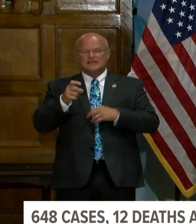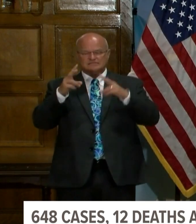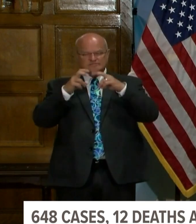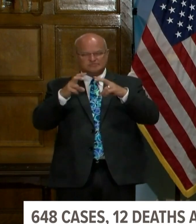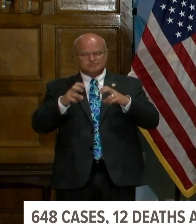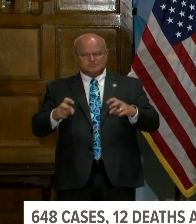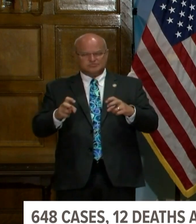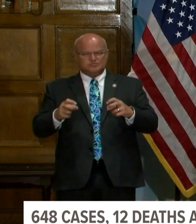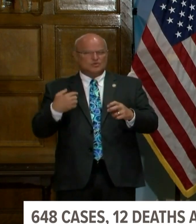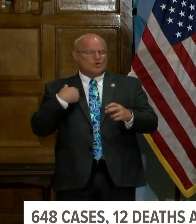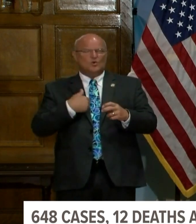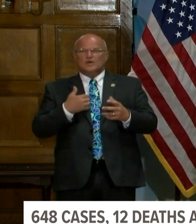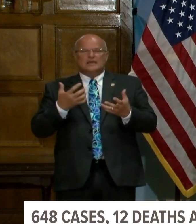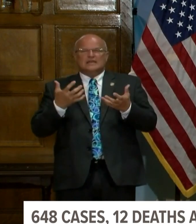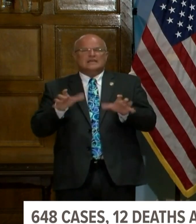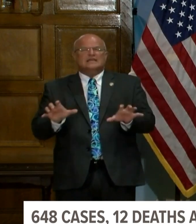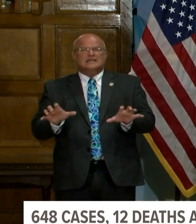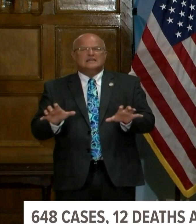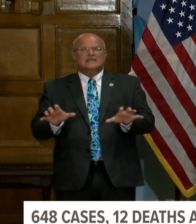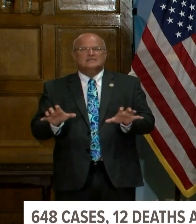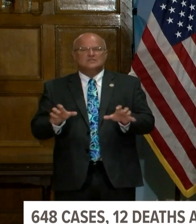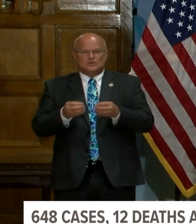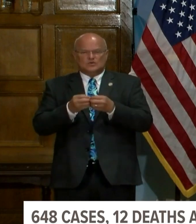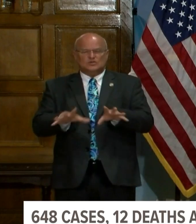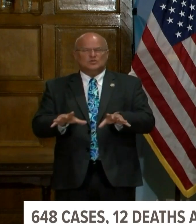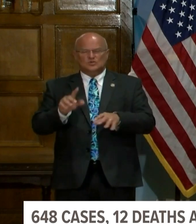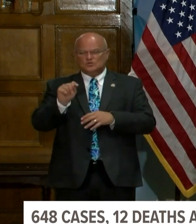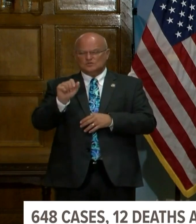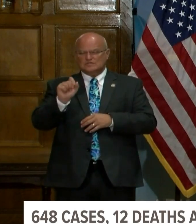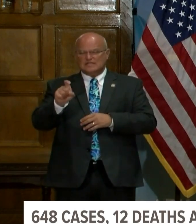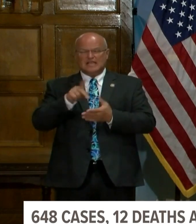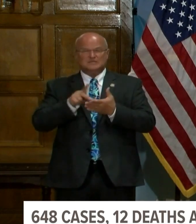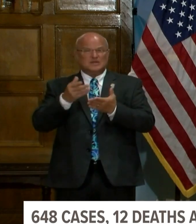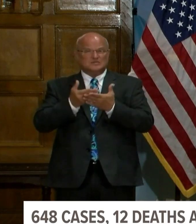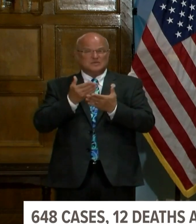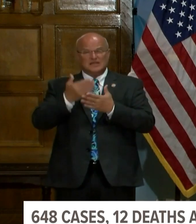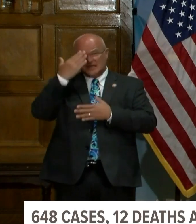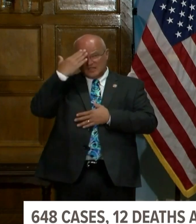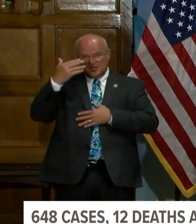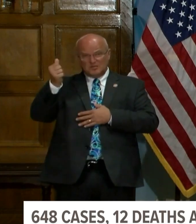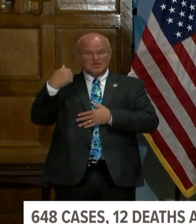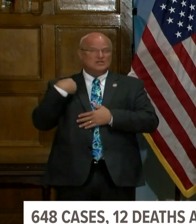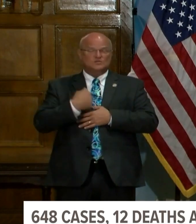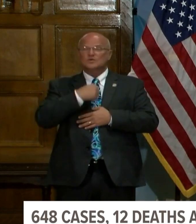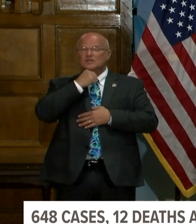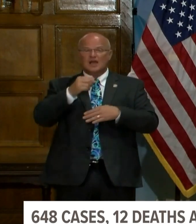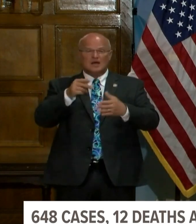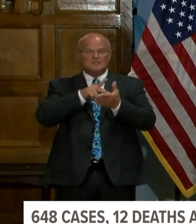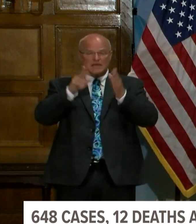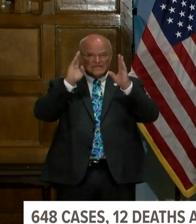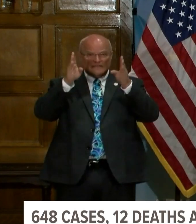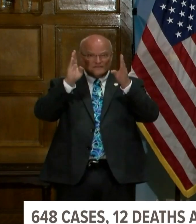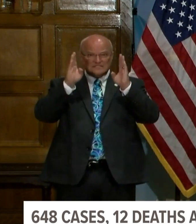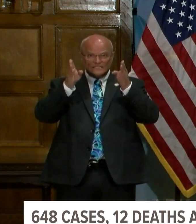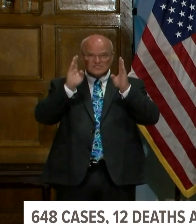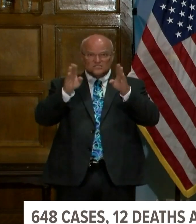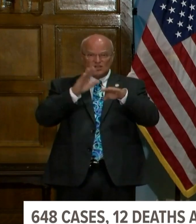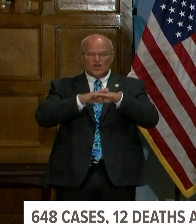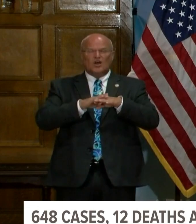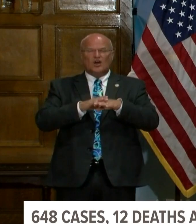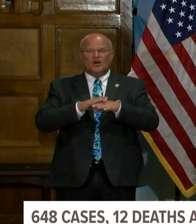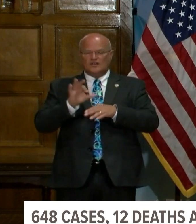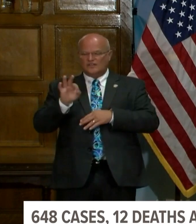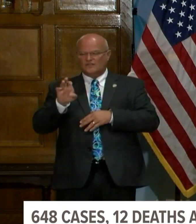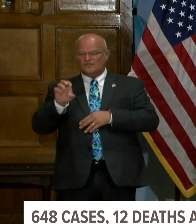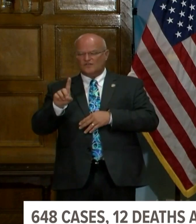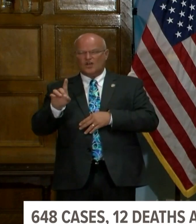it, because we don't want to lose taxpayers' money because of we're not paying enough attention on the fraud